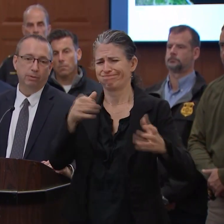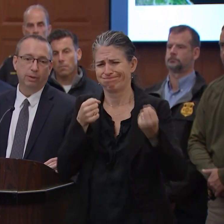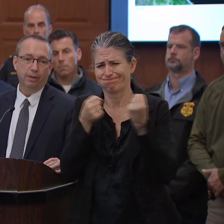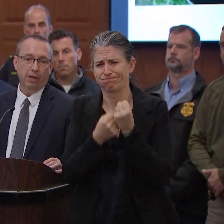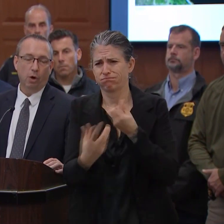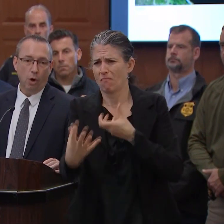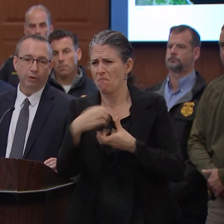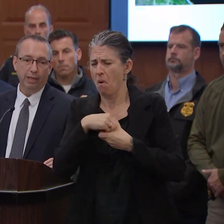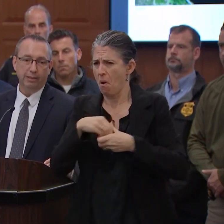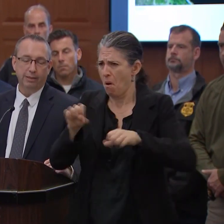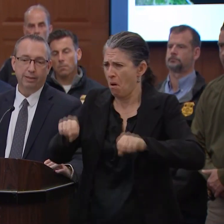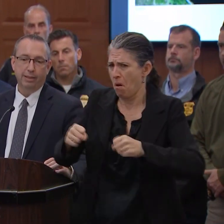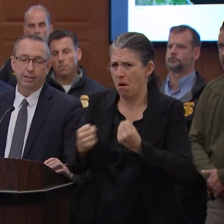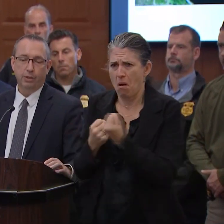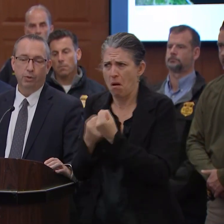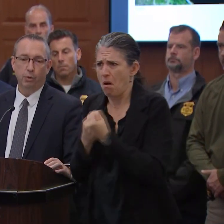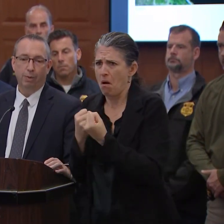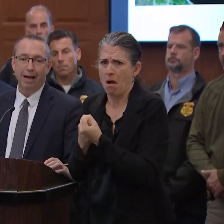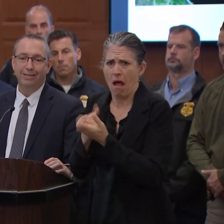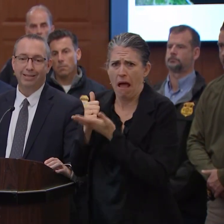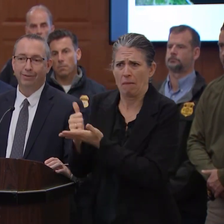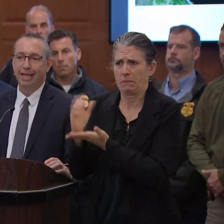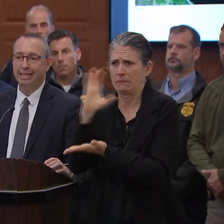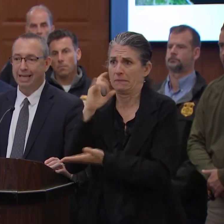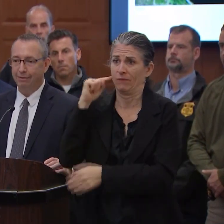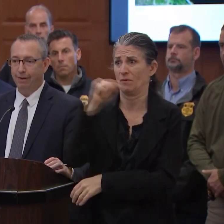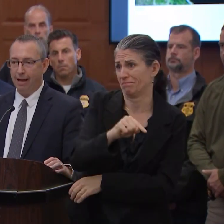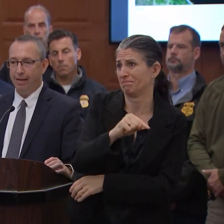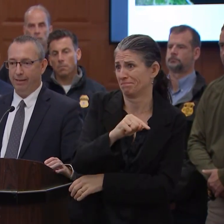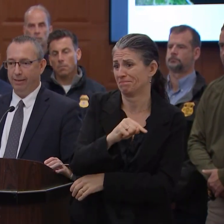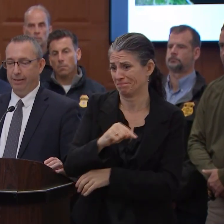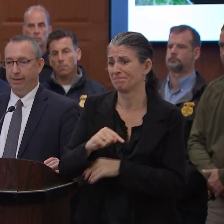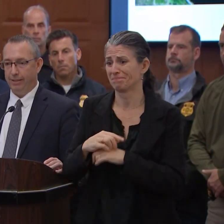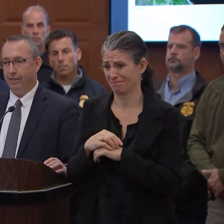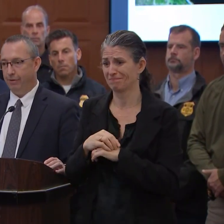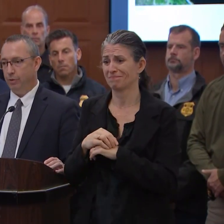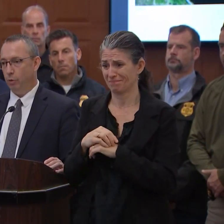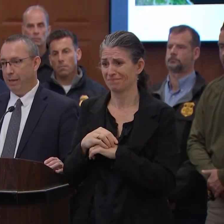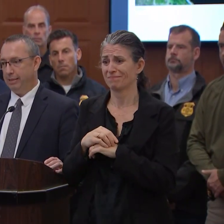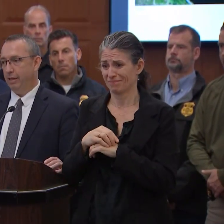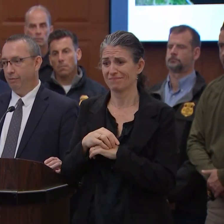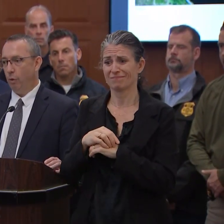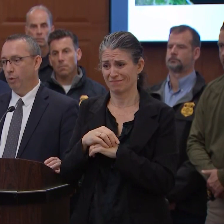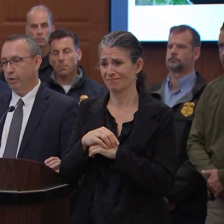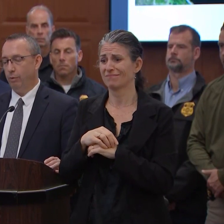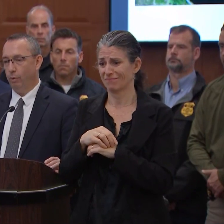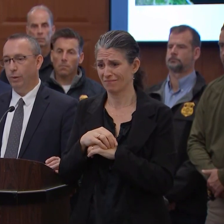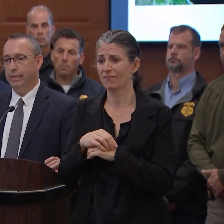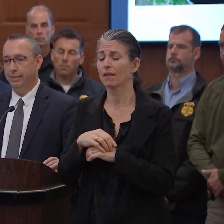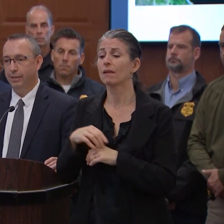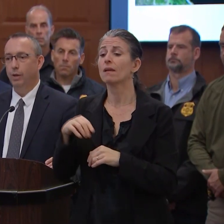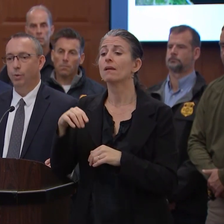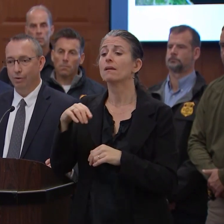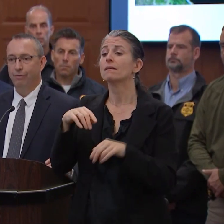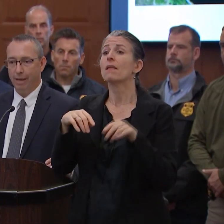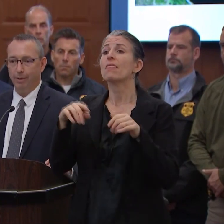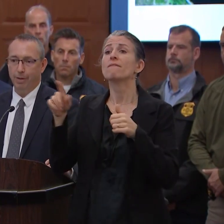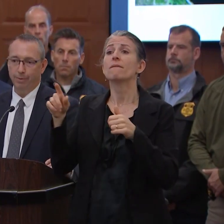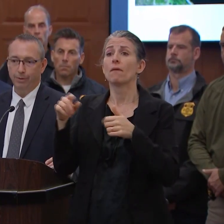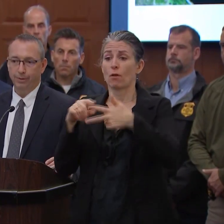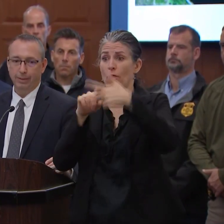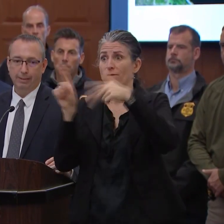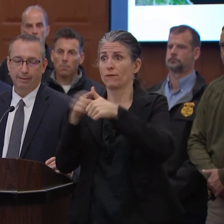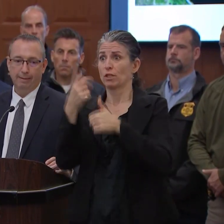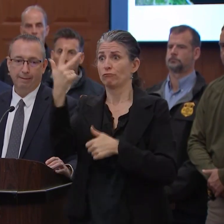people that called us to positively identify this individual based on the photos that were released were family